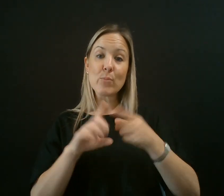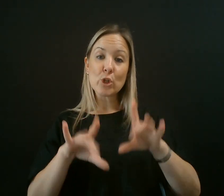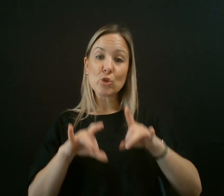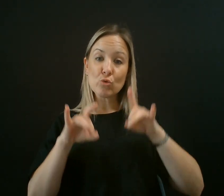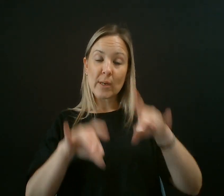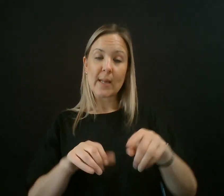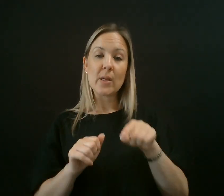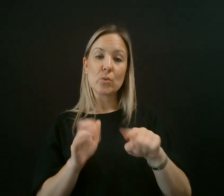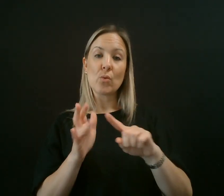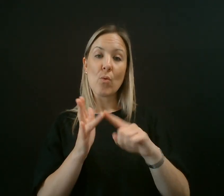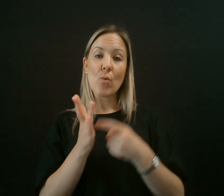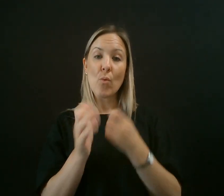feedback@ableaustralia.org.au.